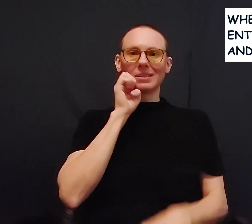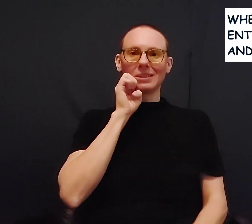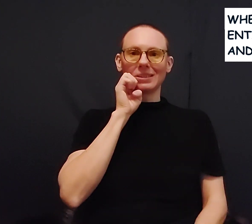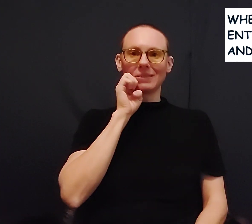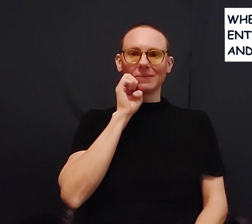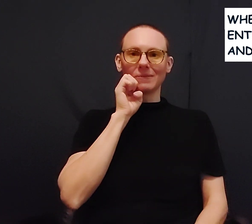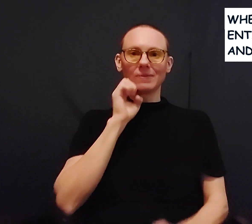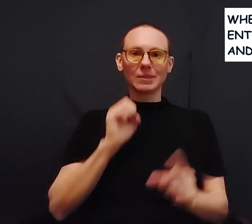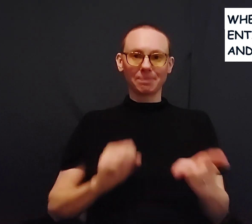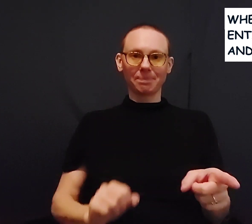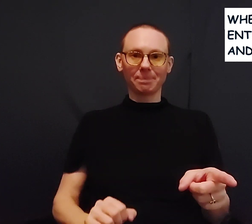Eve